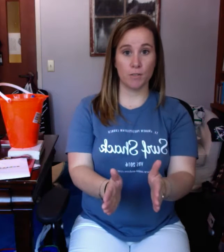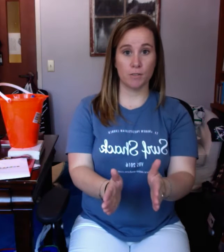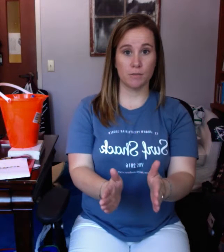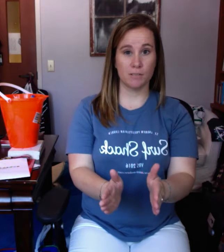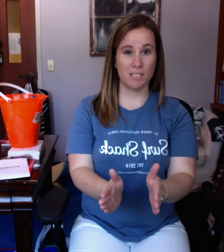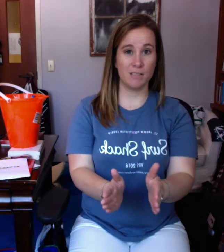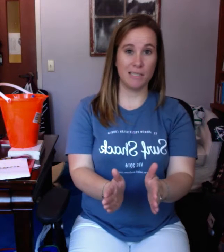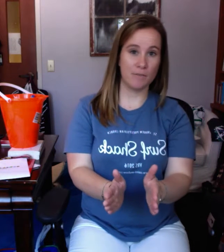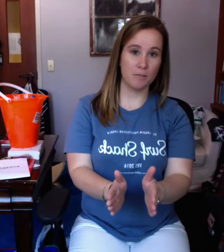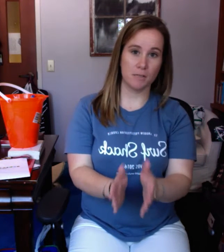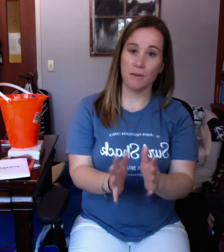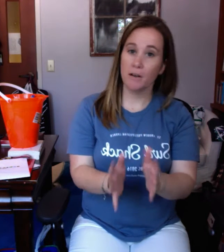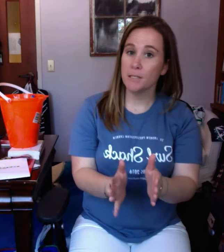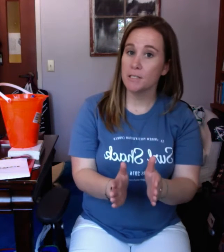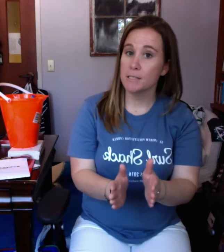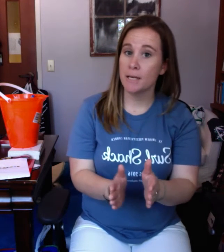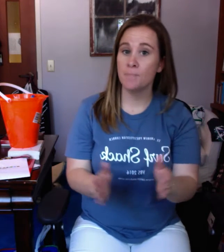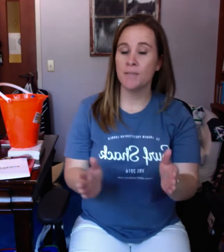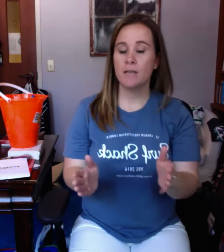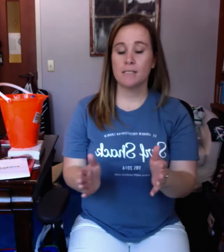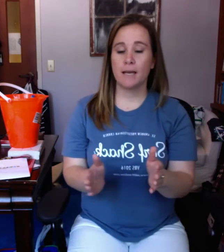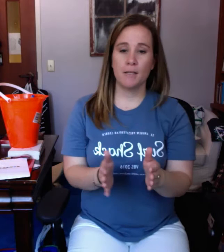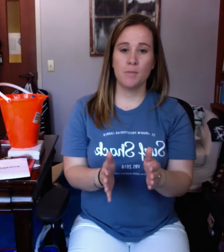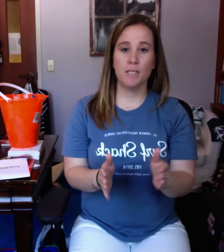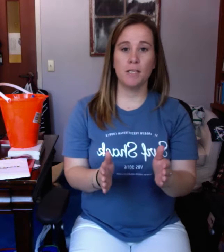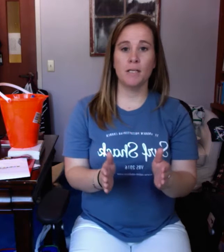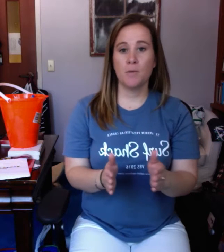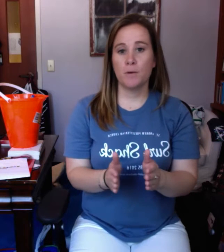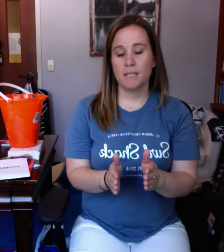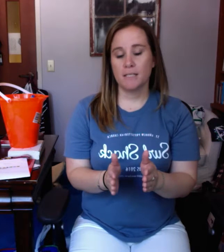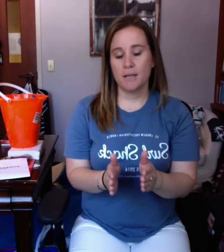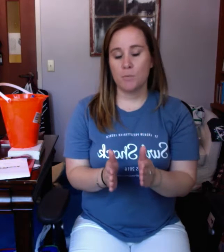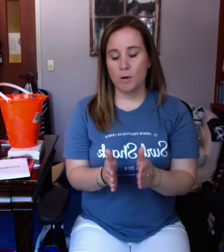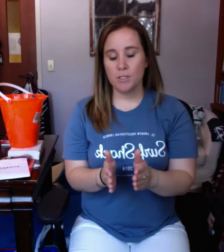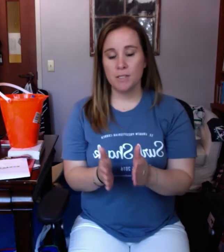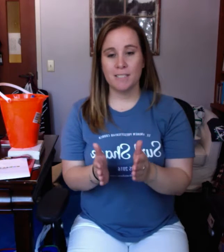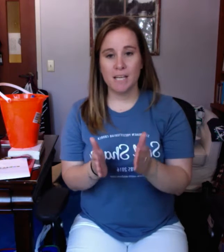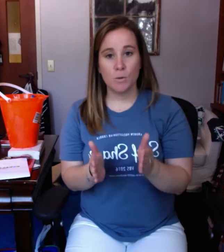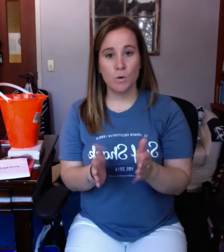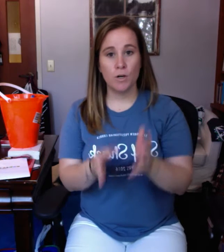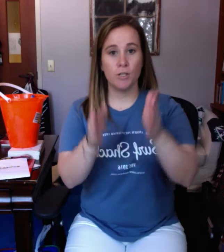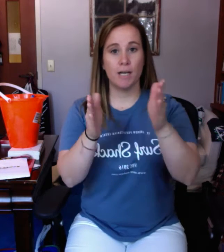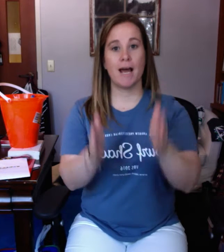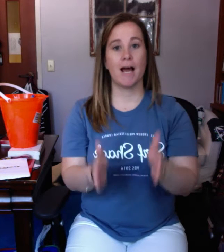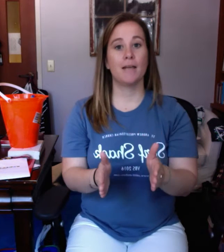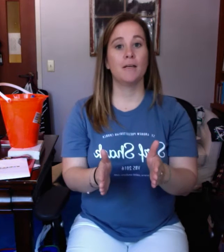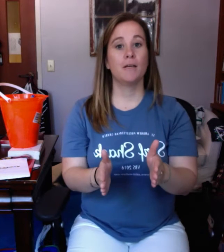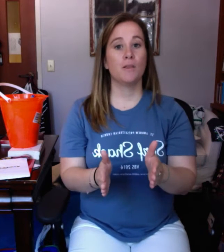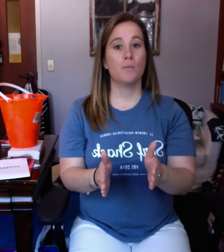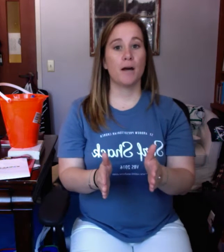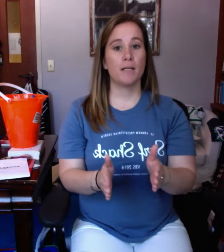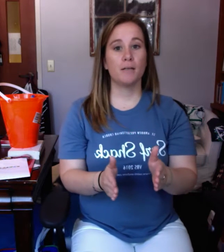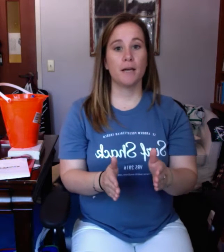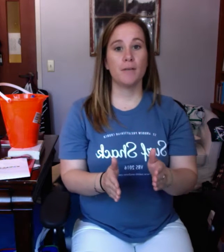debtors. See the difference? They're very much the same sign in the beginning, but to say the person, the debtor, you got to add the body. Okay,